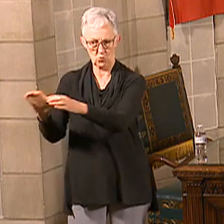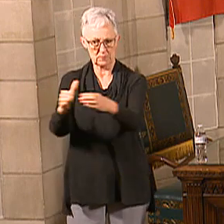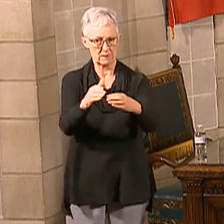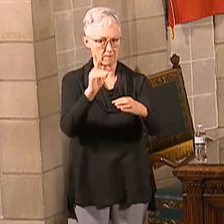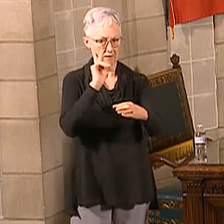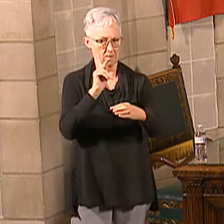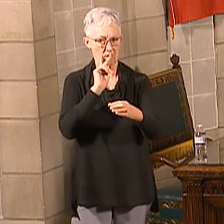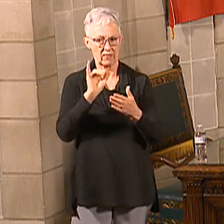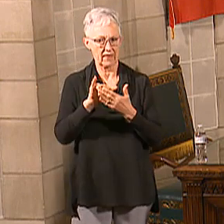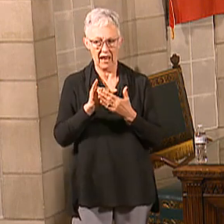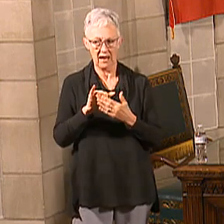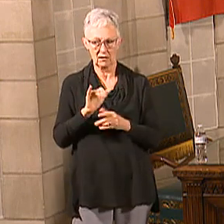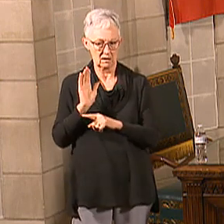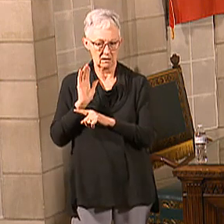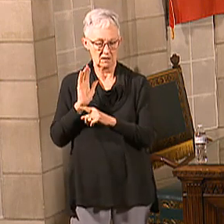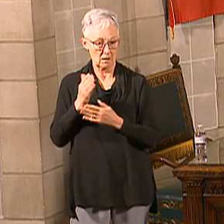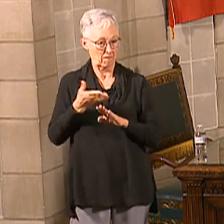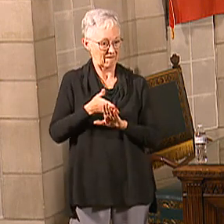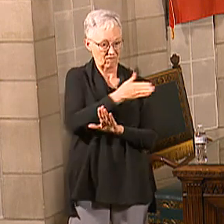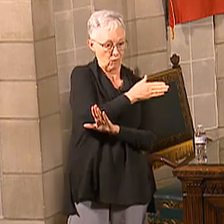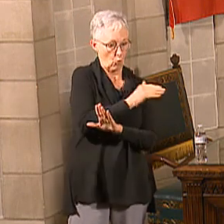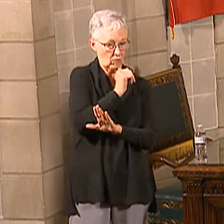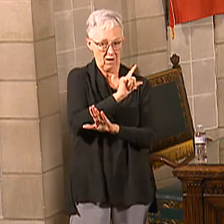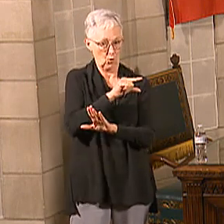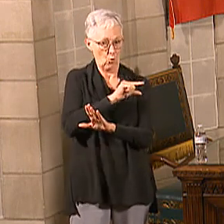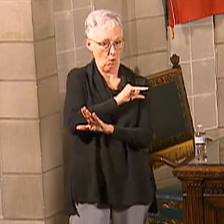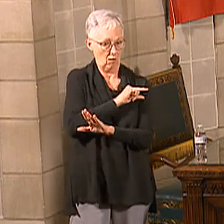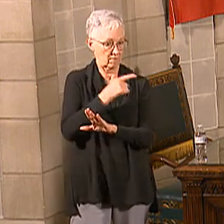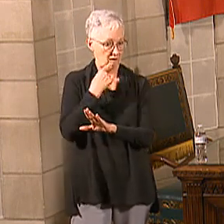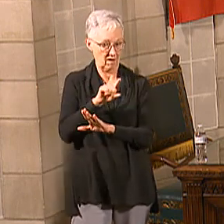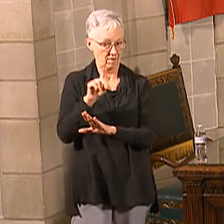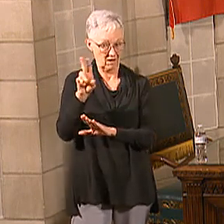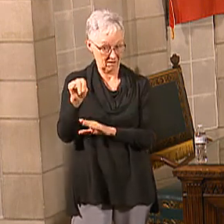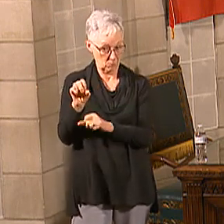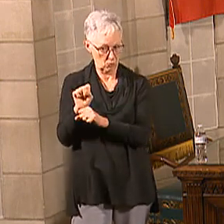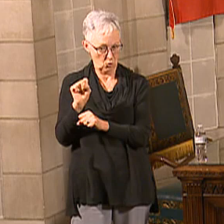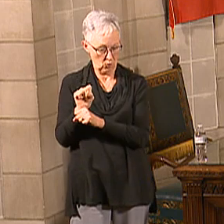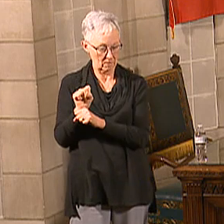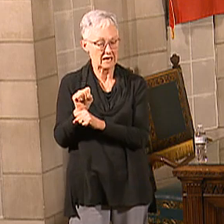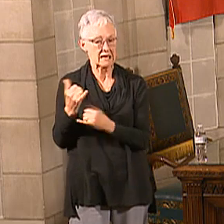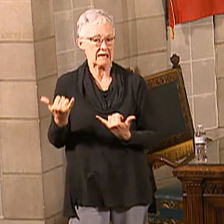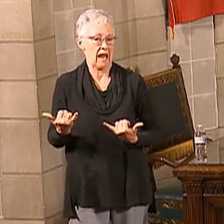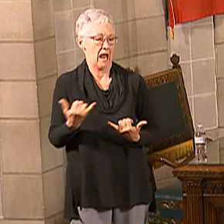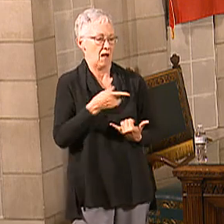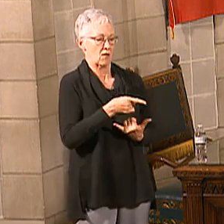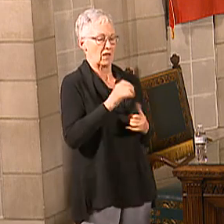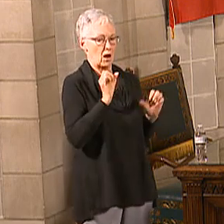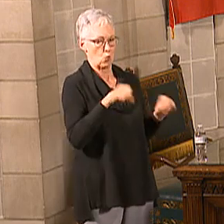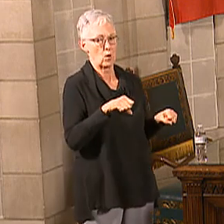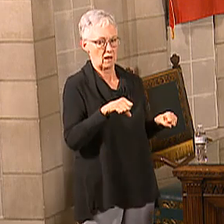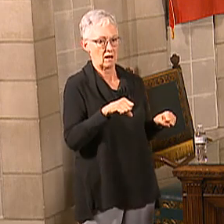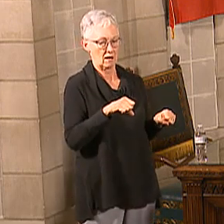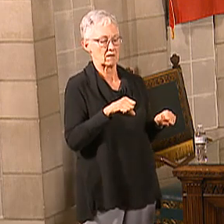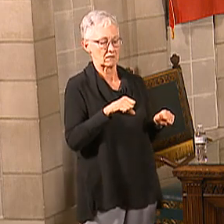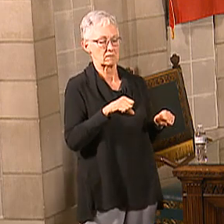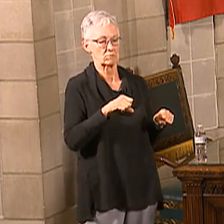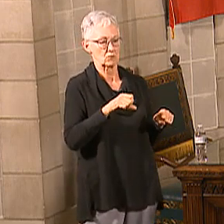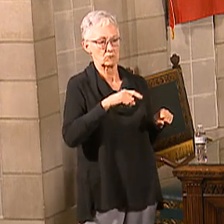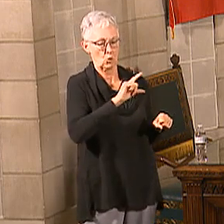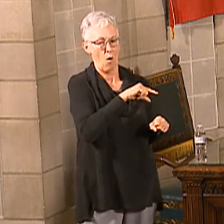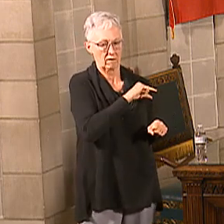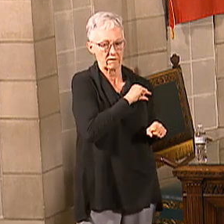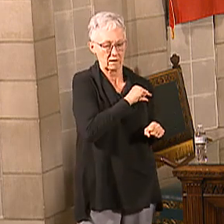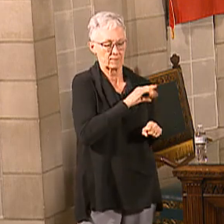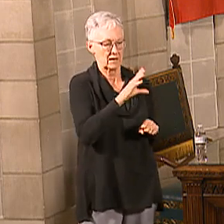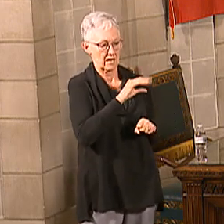It also extends the waiver to August 1st, and that August 1st also is extended for our STC program, the